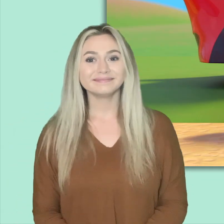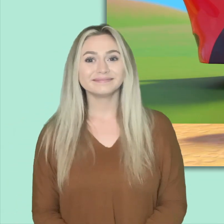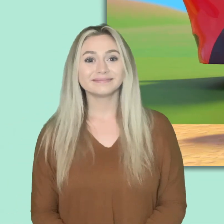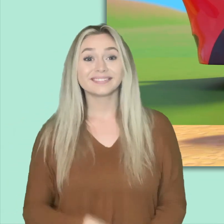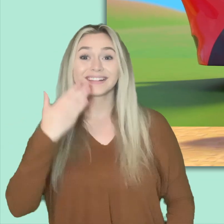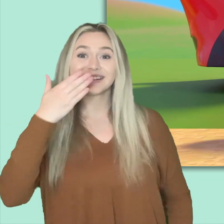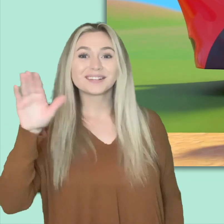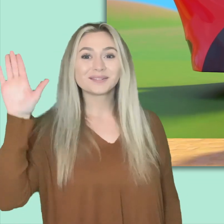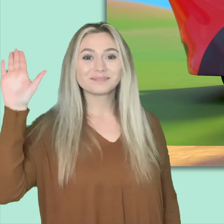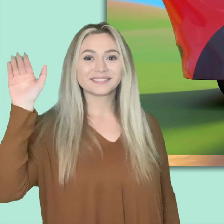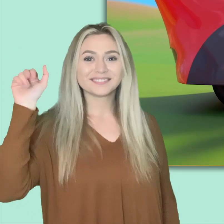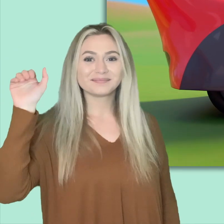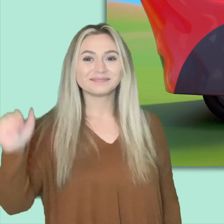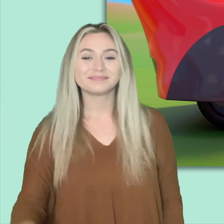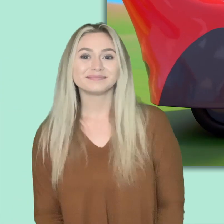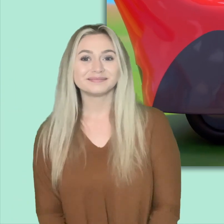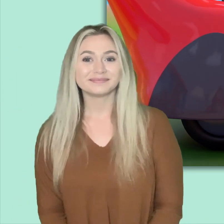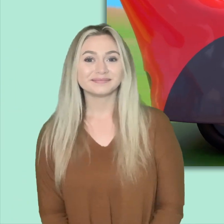Thank you! Bye!